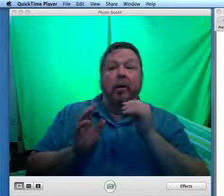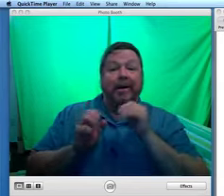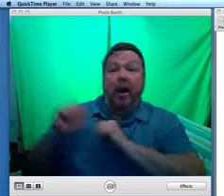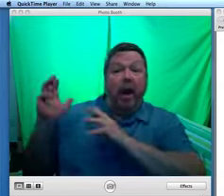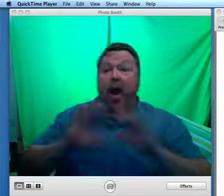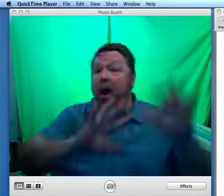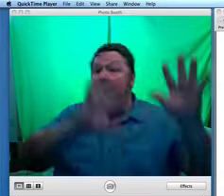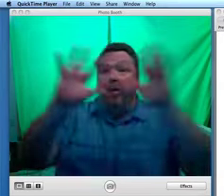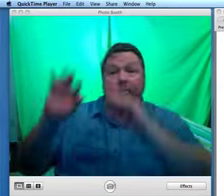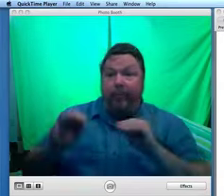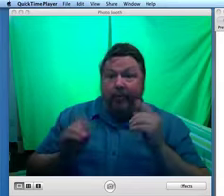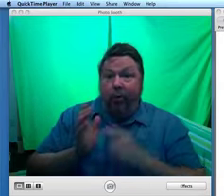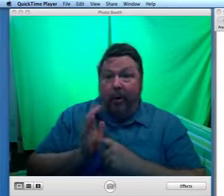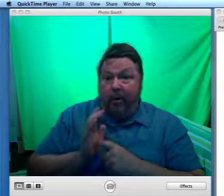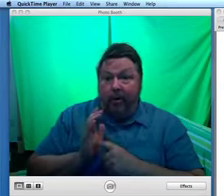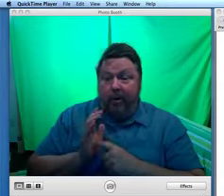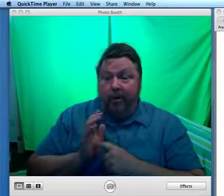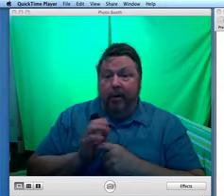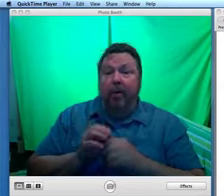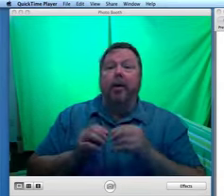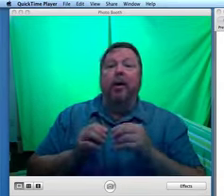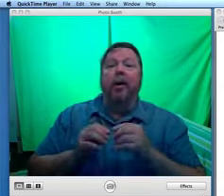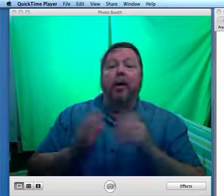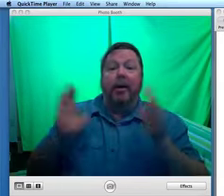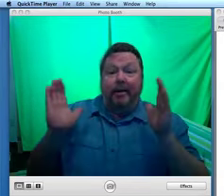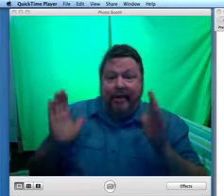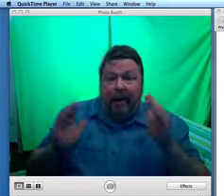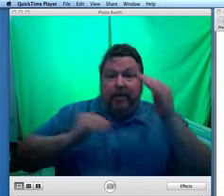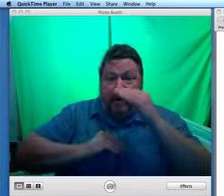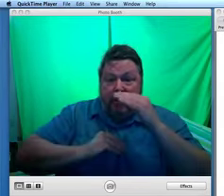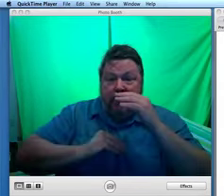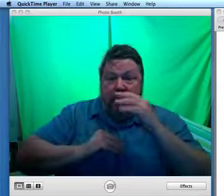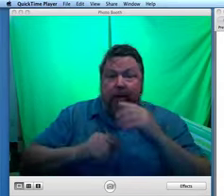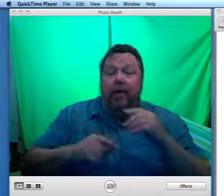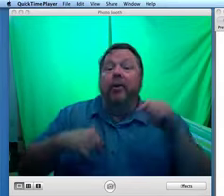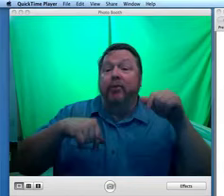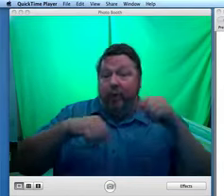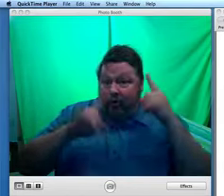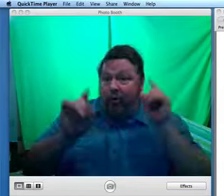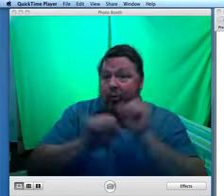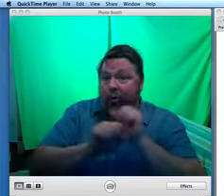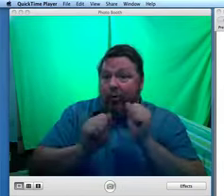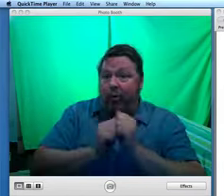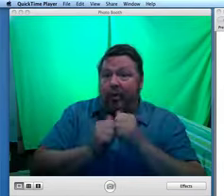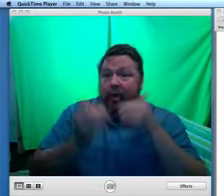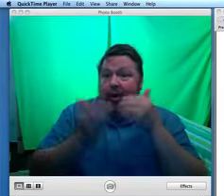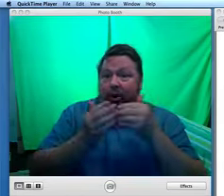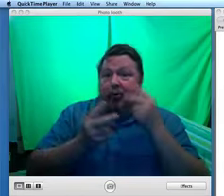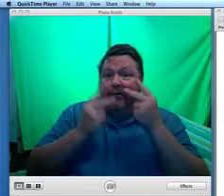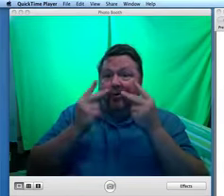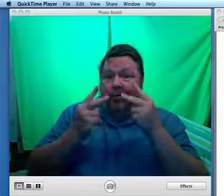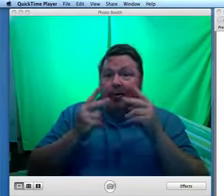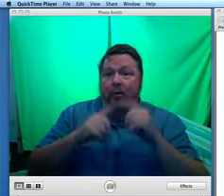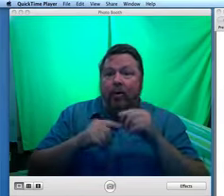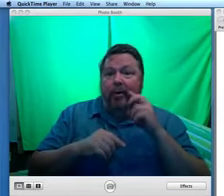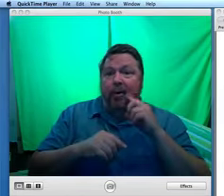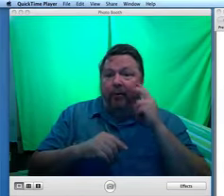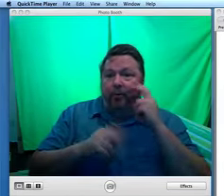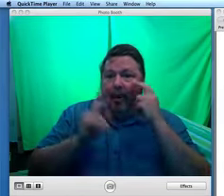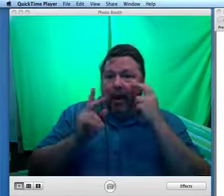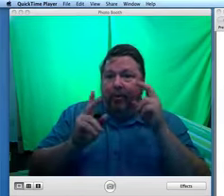So it's not a lot of movement required. It's a tight space. So this will work with a close vision